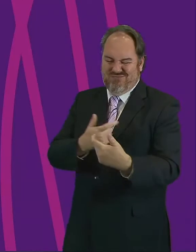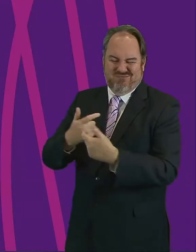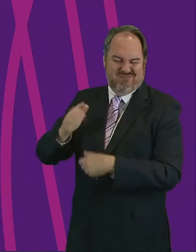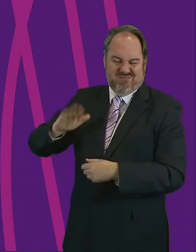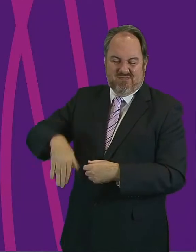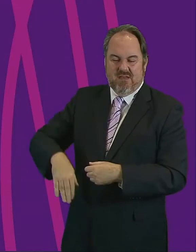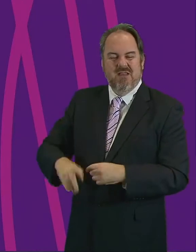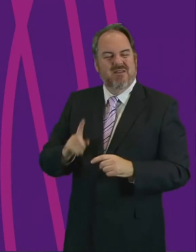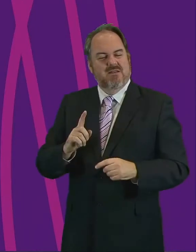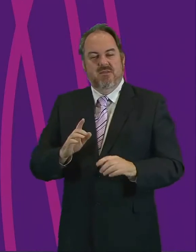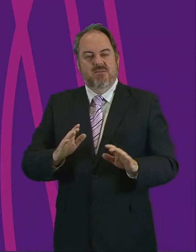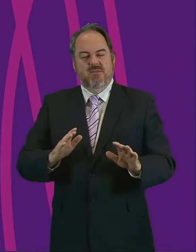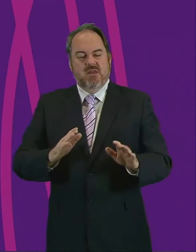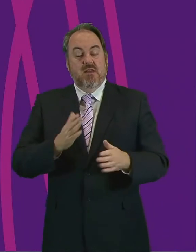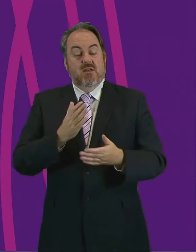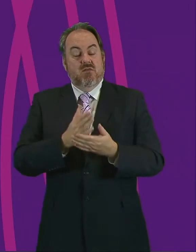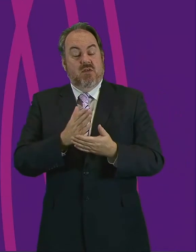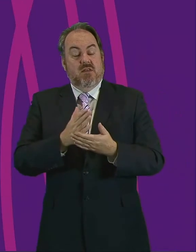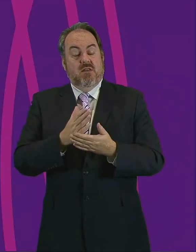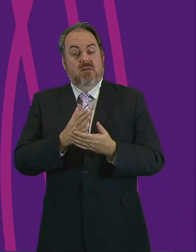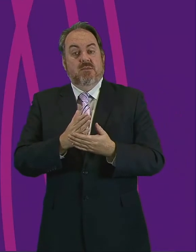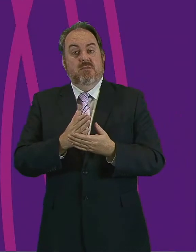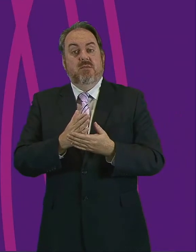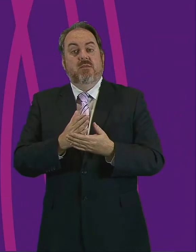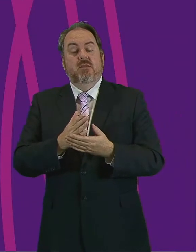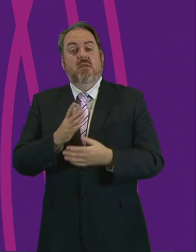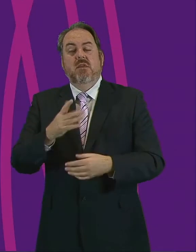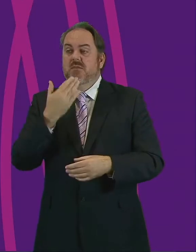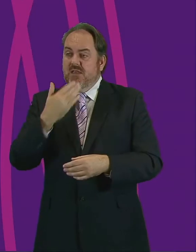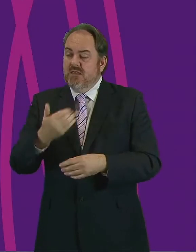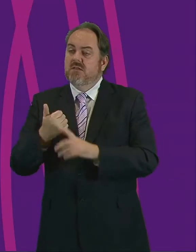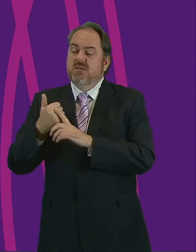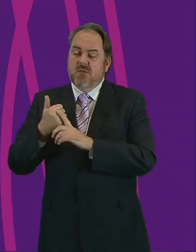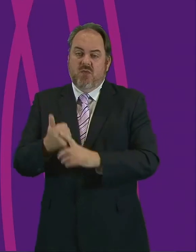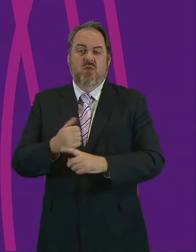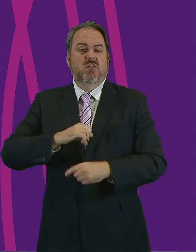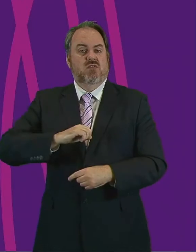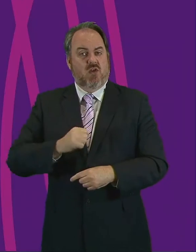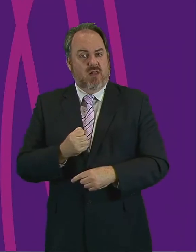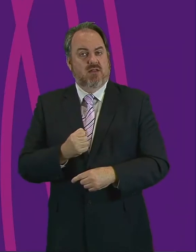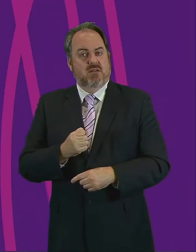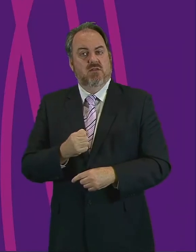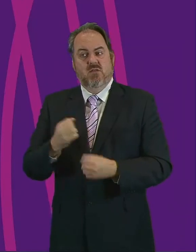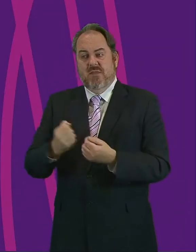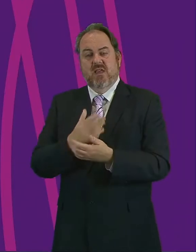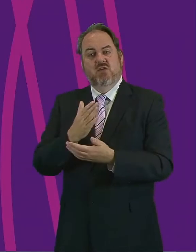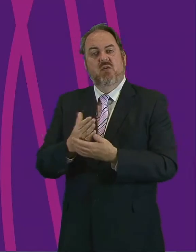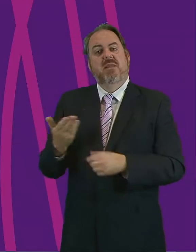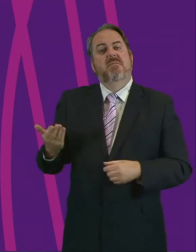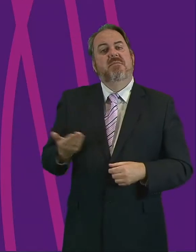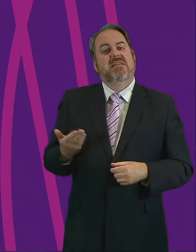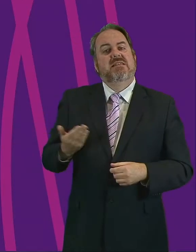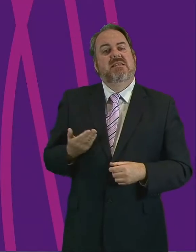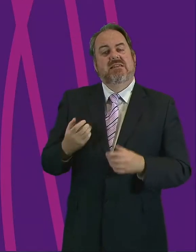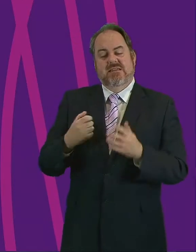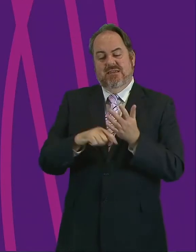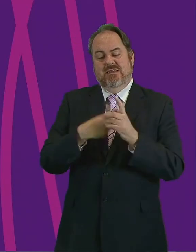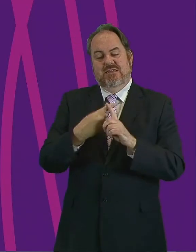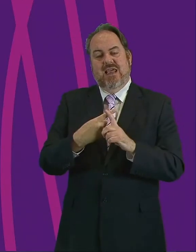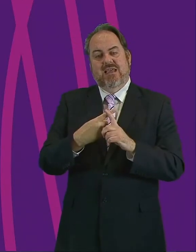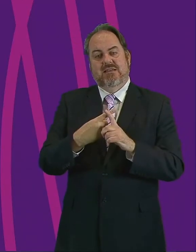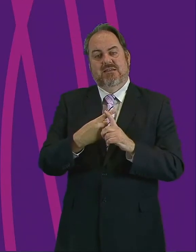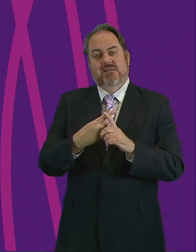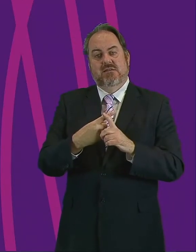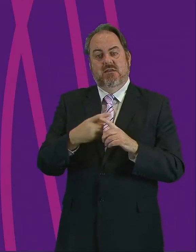her part in helping Scotland by extending the current business rates holiday for as long as is